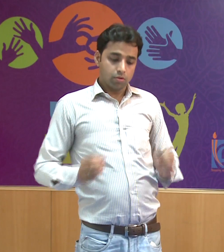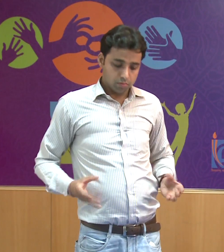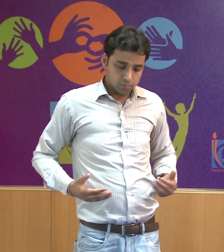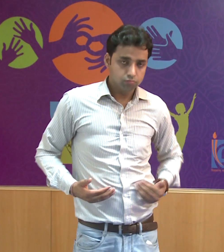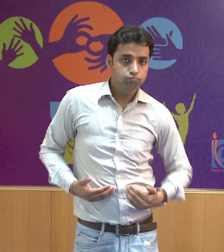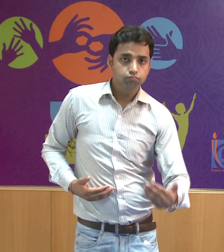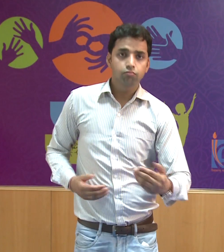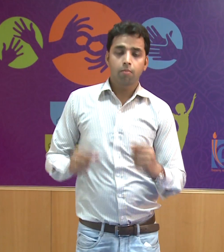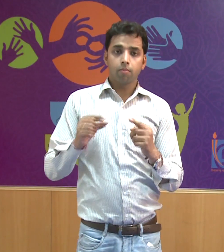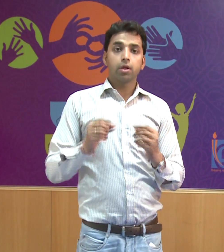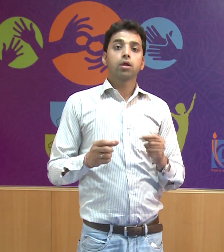policies.